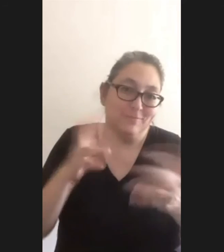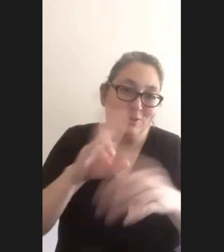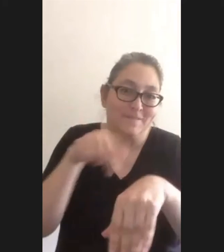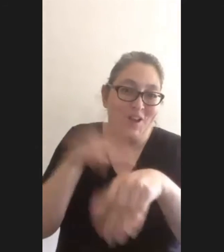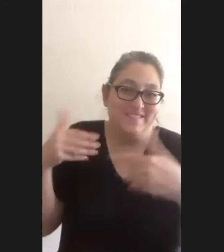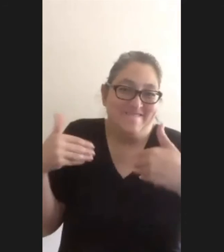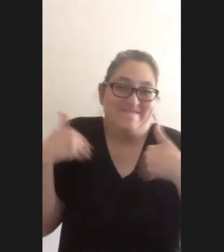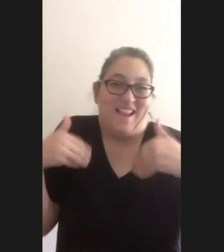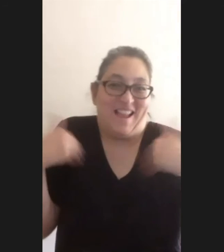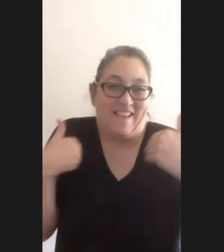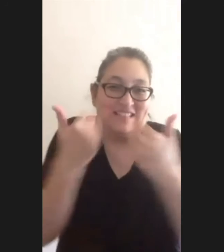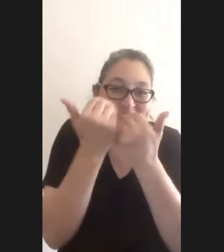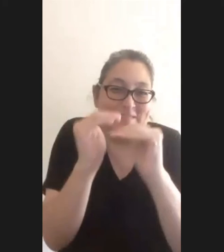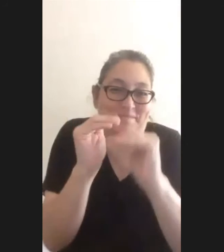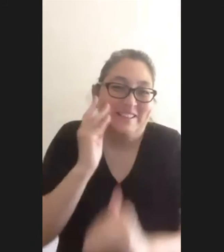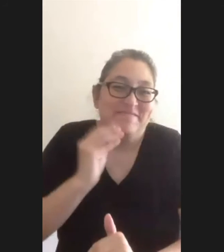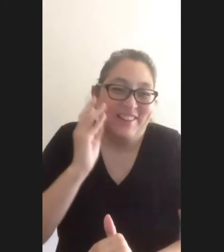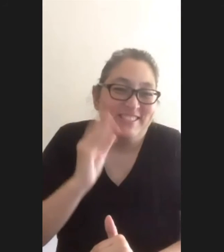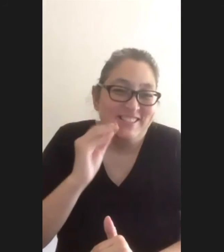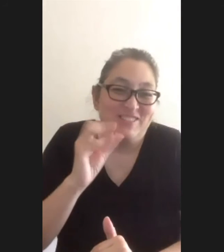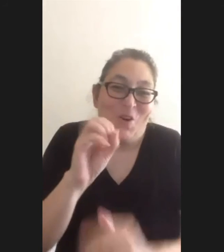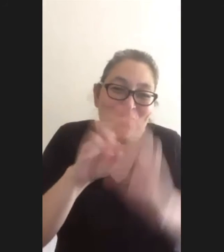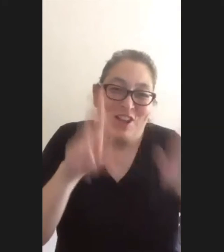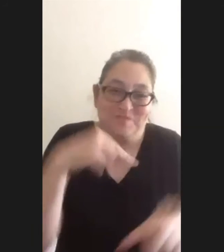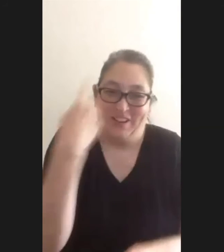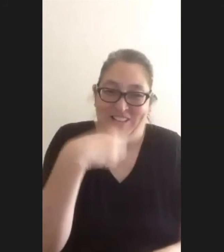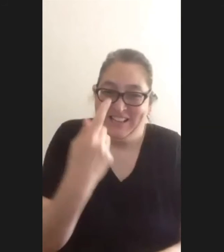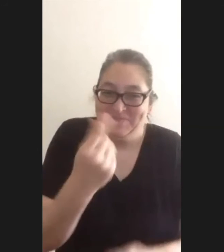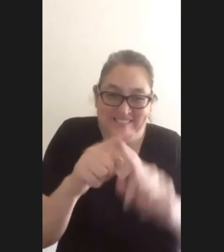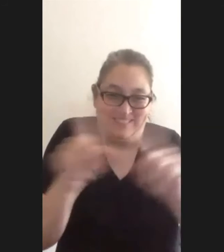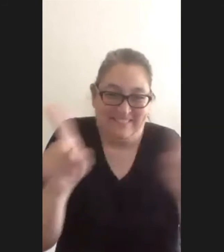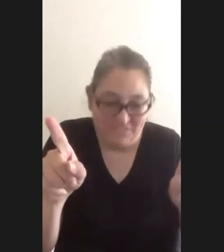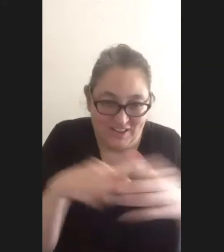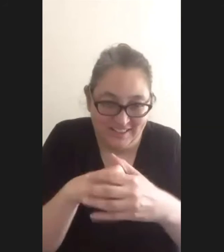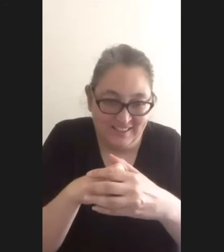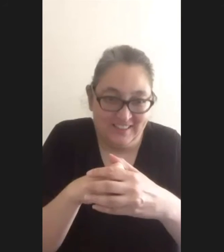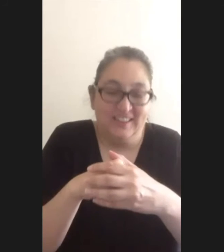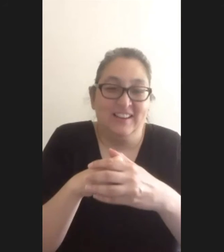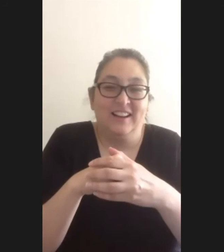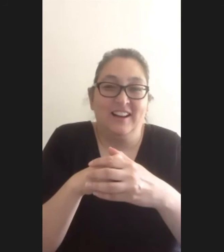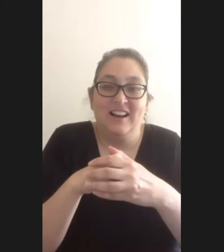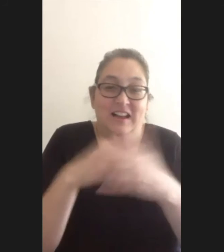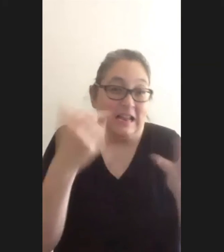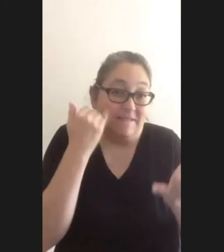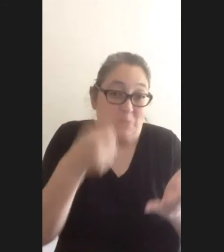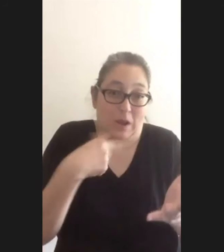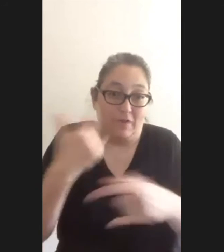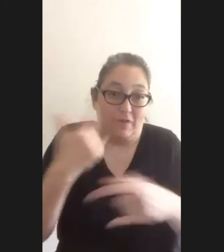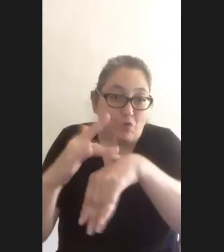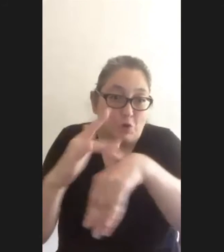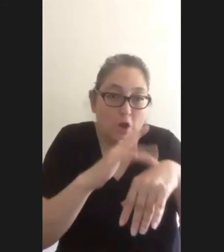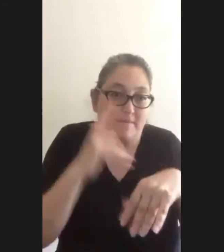And I'm helping the students develop their resume. Of course, they're young right now, and they have very limited experience. So the resume might look a little bit